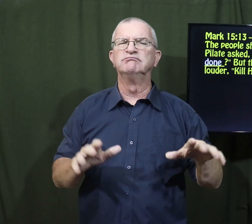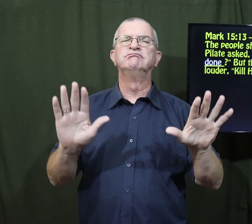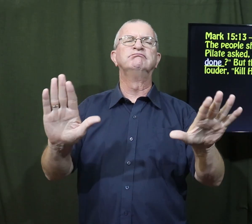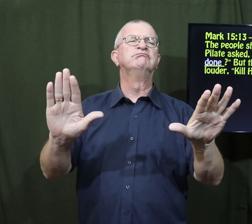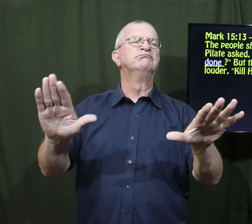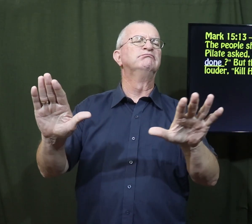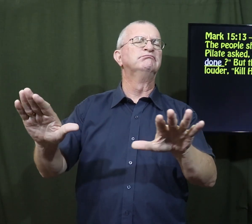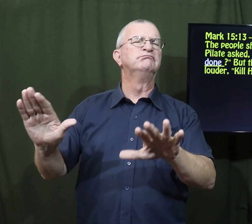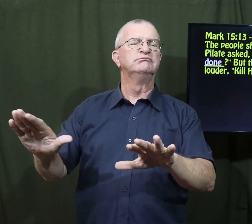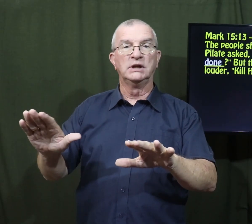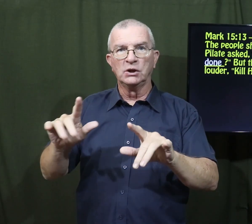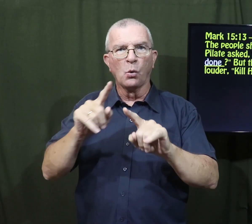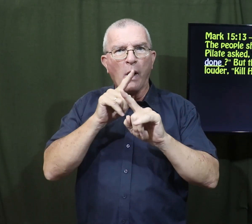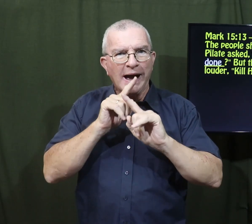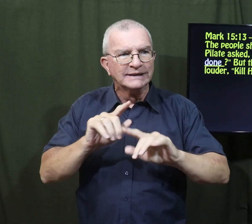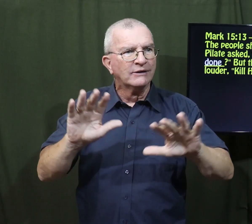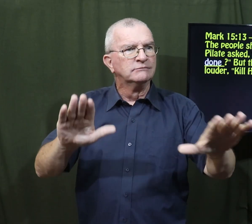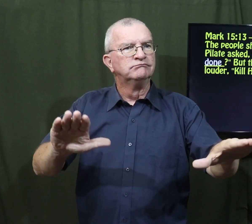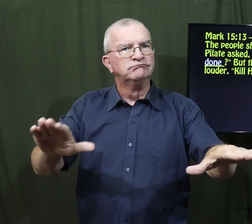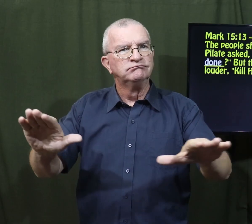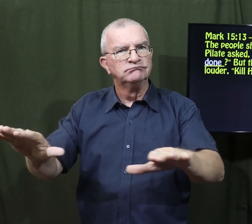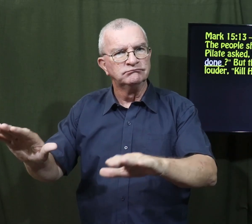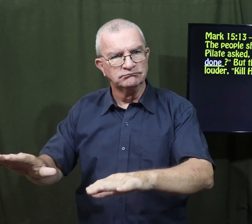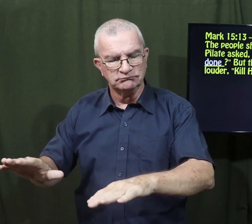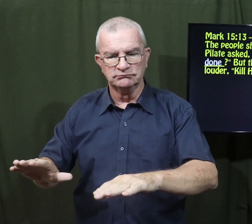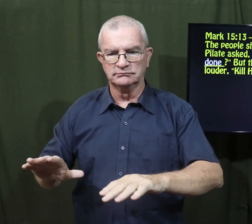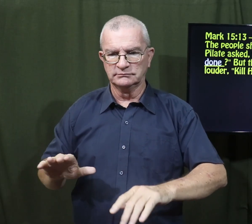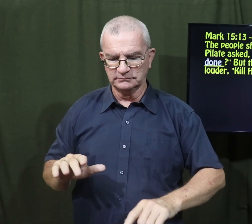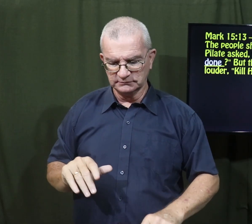So Pilate says, okay, calm down. He quiets the people.